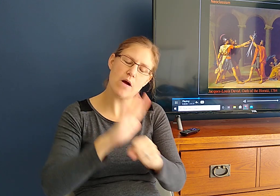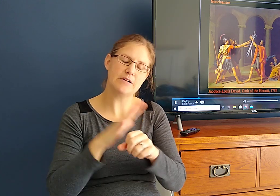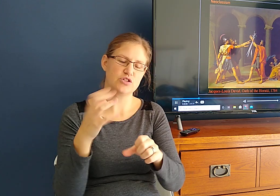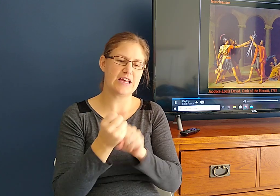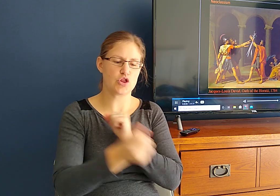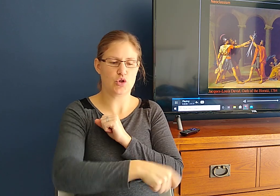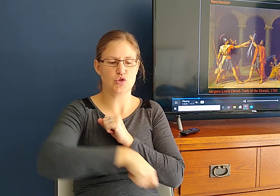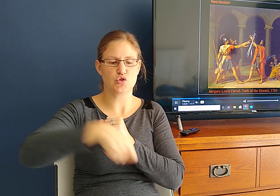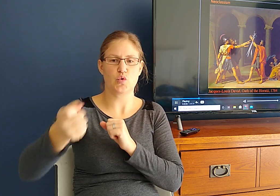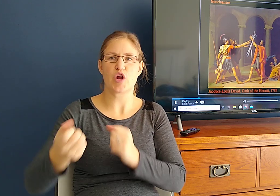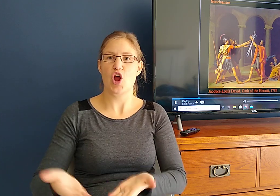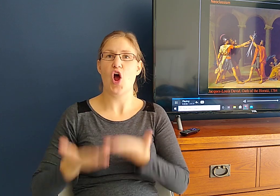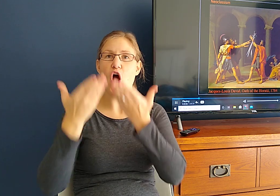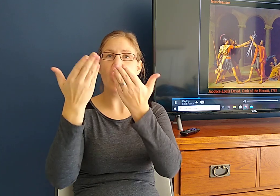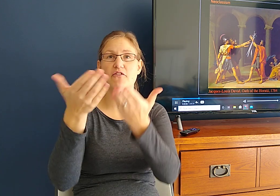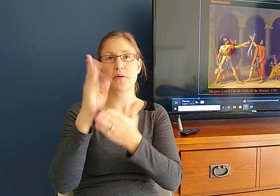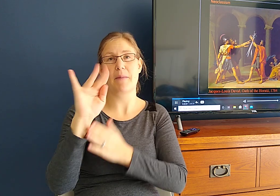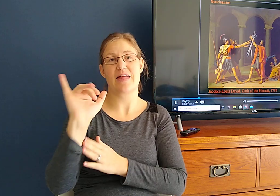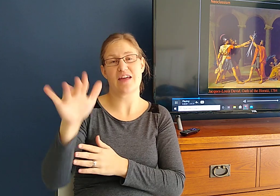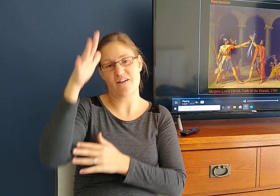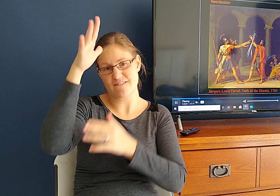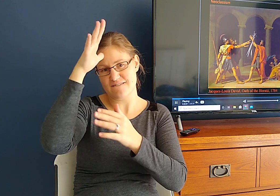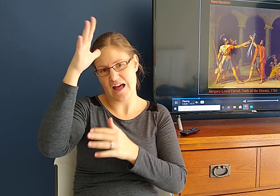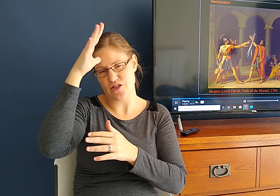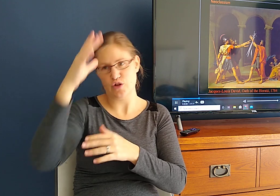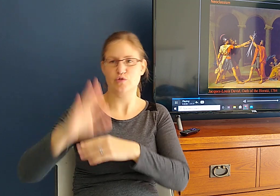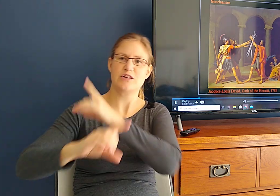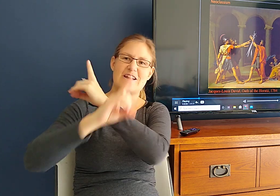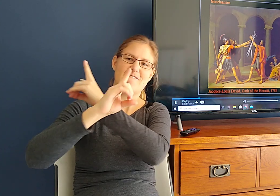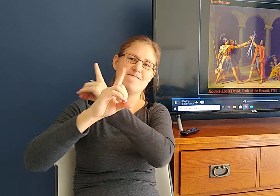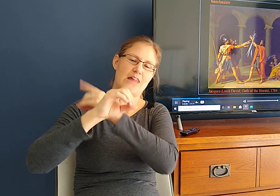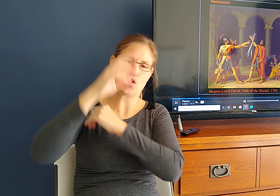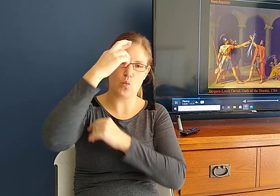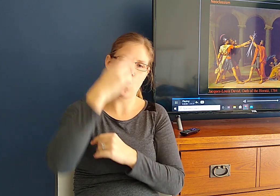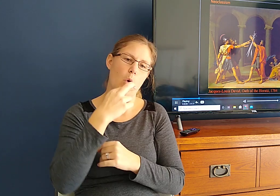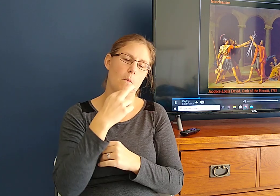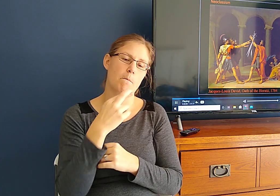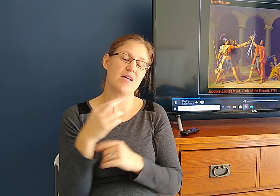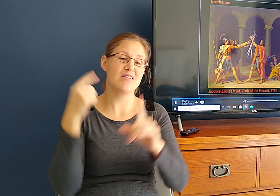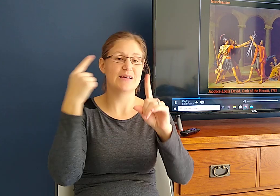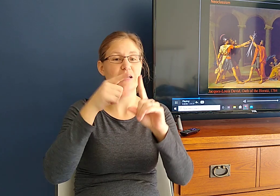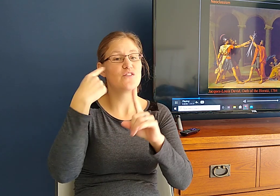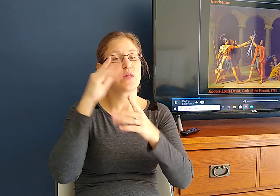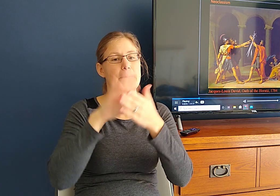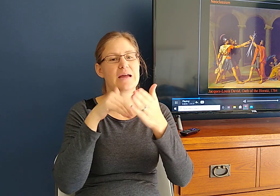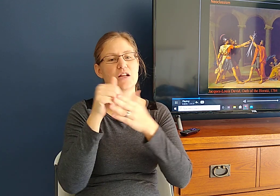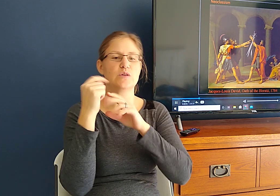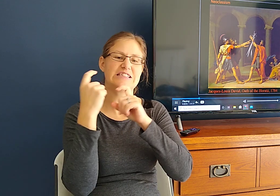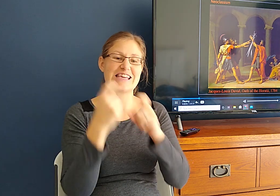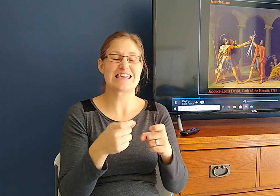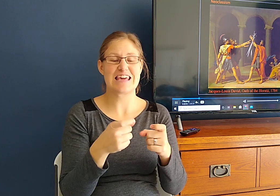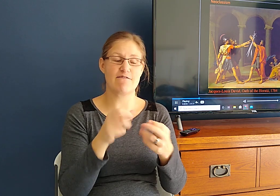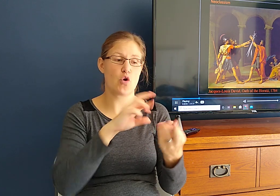offered by their father to defend Rome. The objective of the painting was to give revolutionary leaders